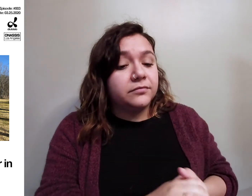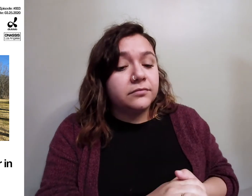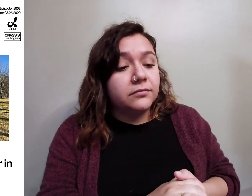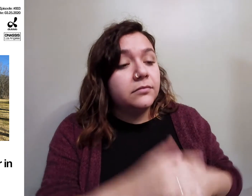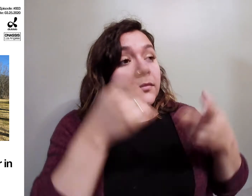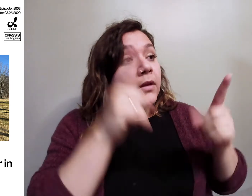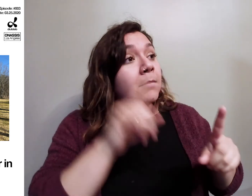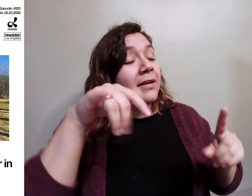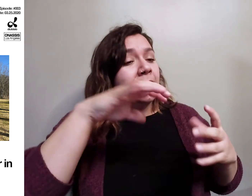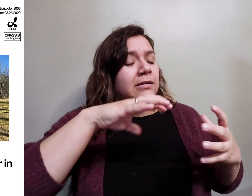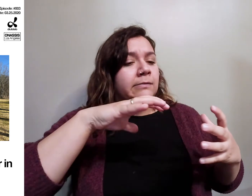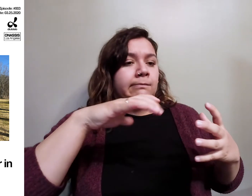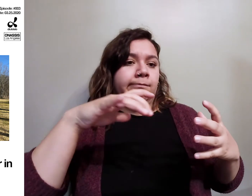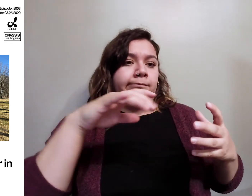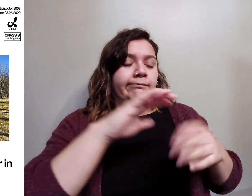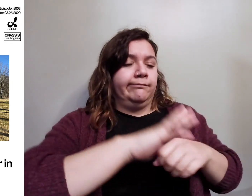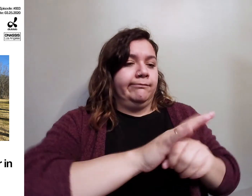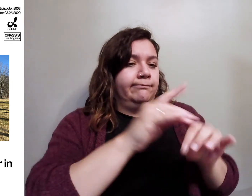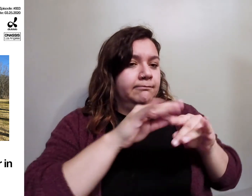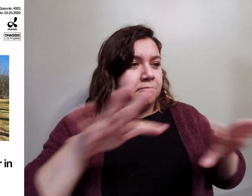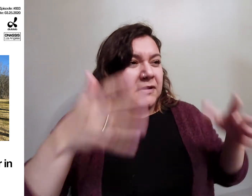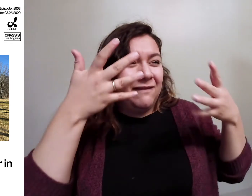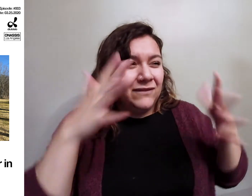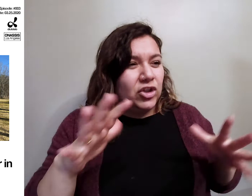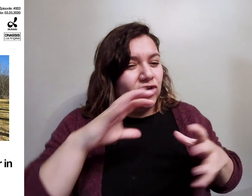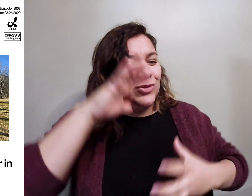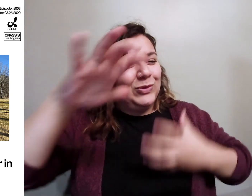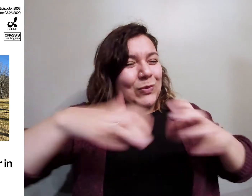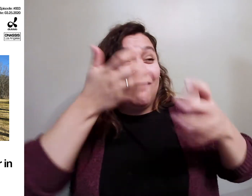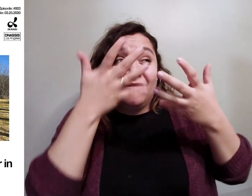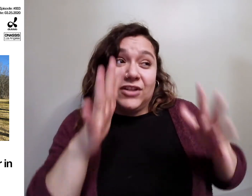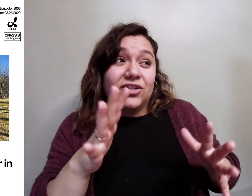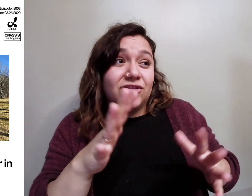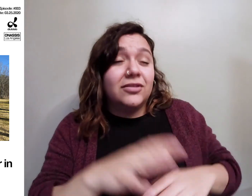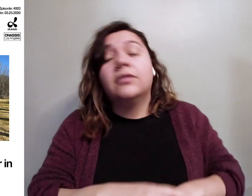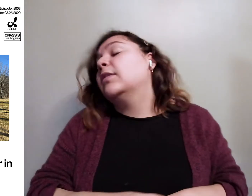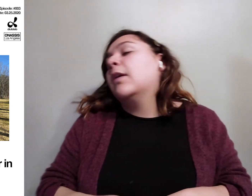Do I ever get bored, or do I get bored now? Both.